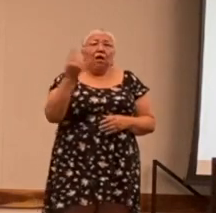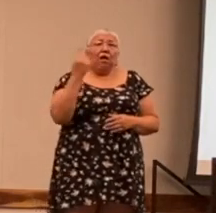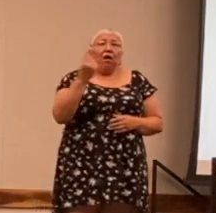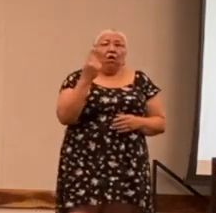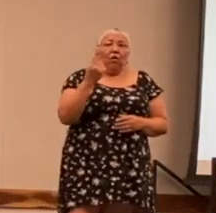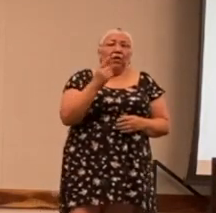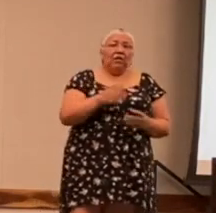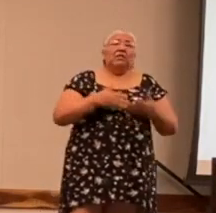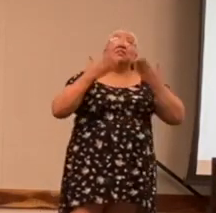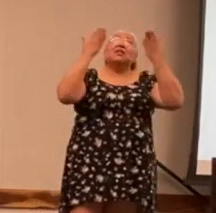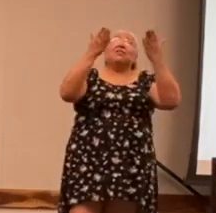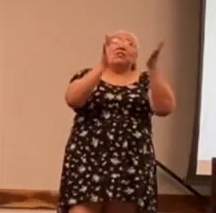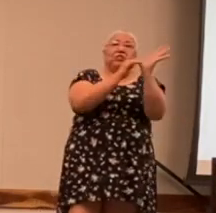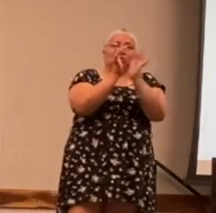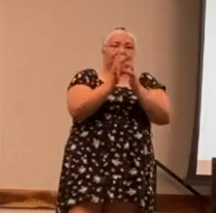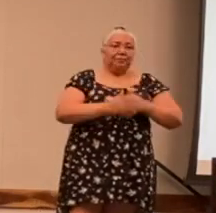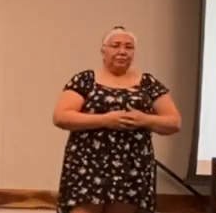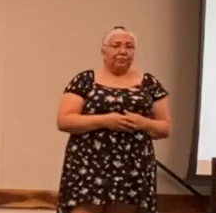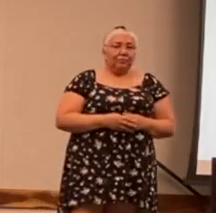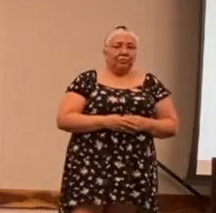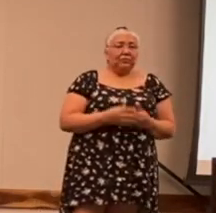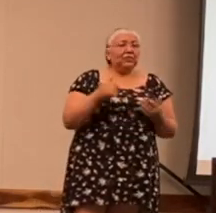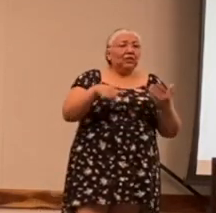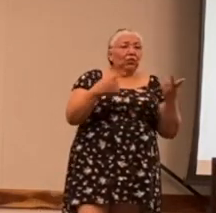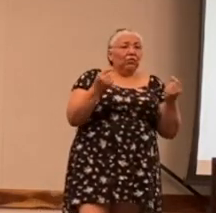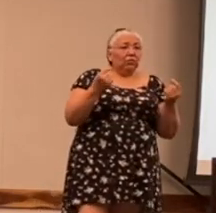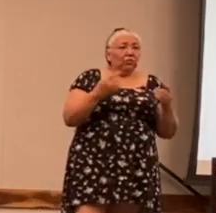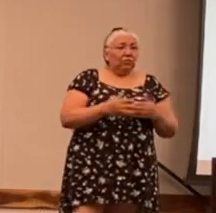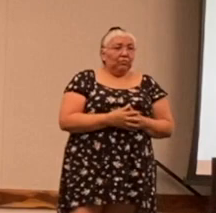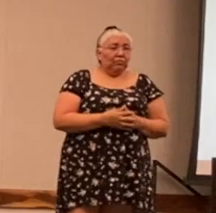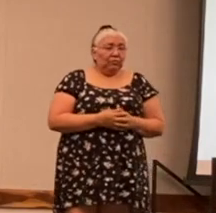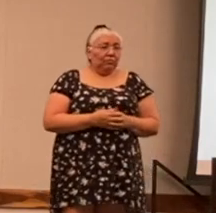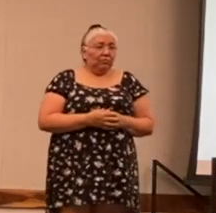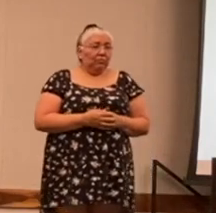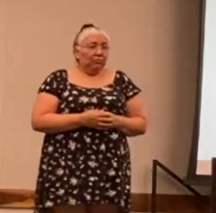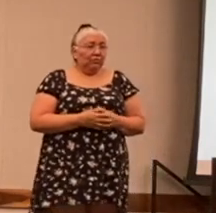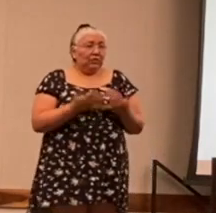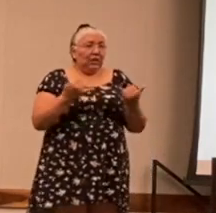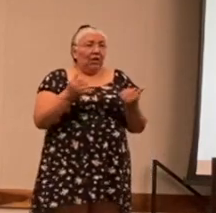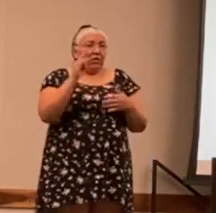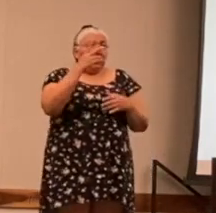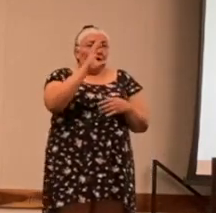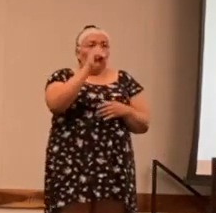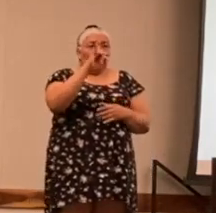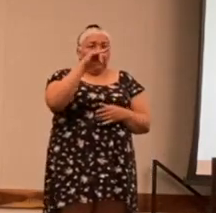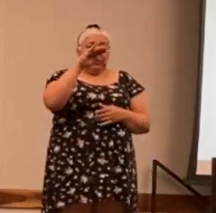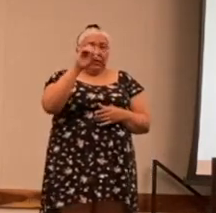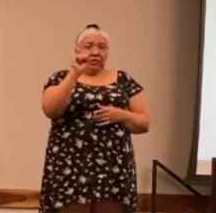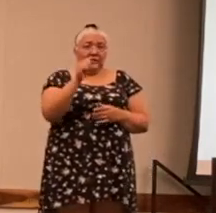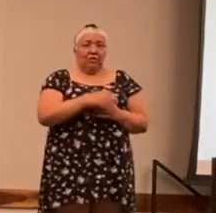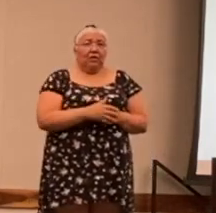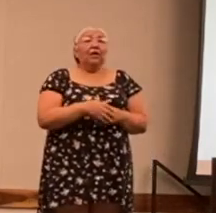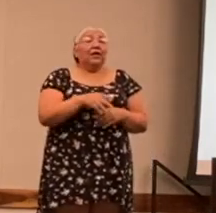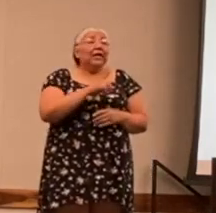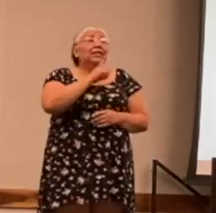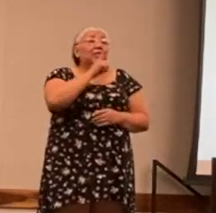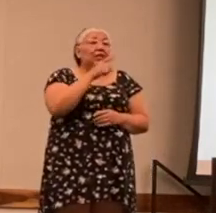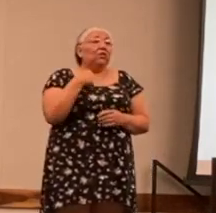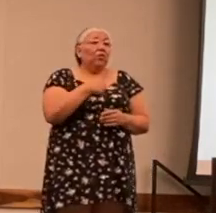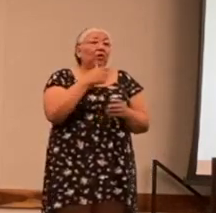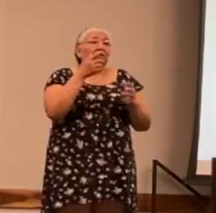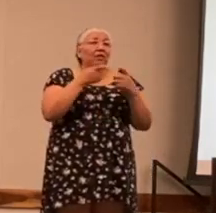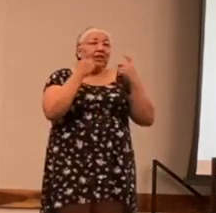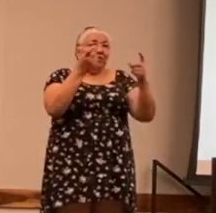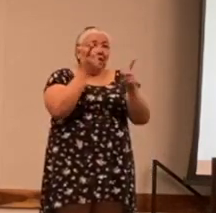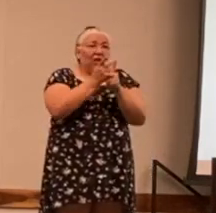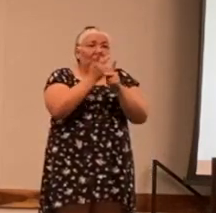always turn it over to Jesus. That's what you ought to do, right? So 2 Corinthians 8. Indeed, we are giving careful